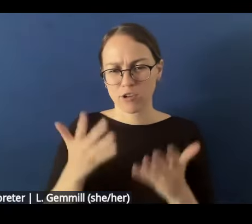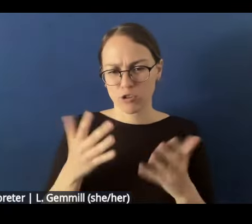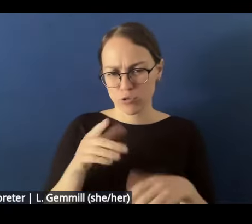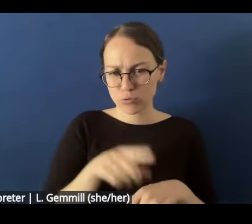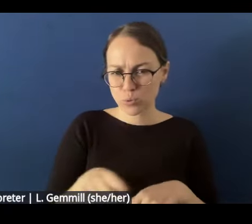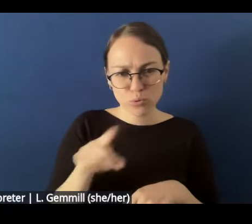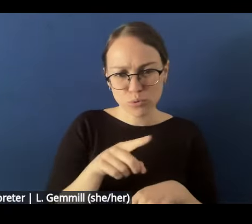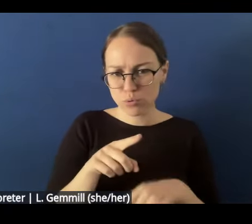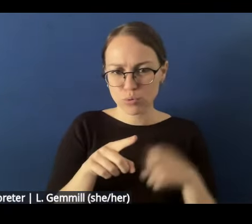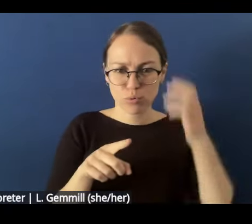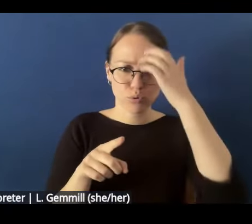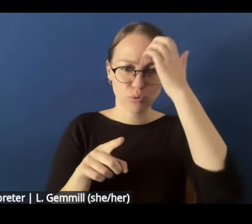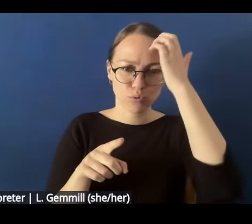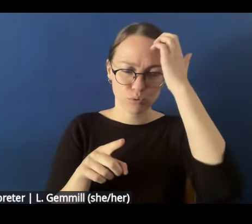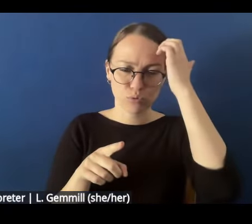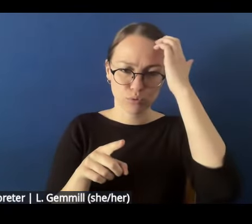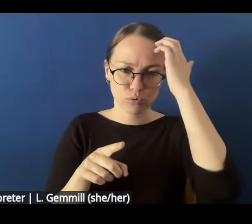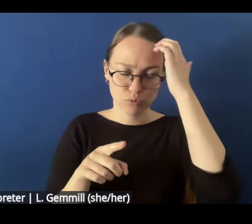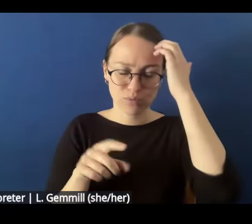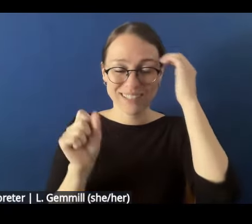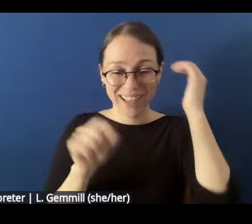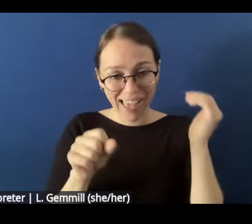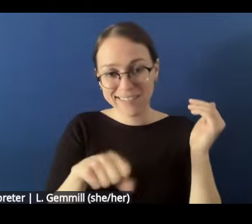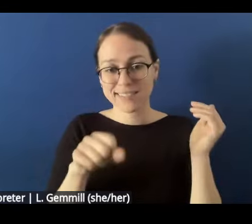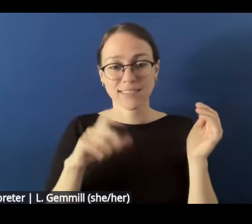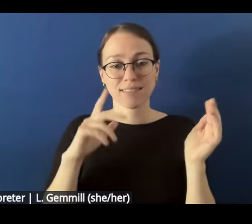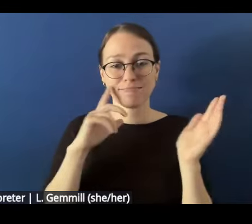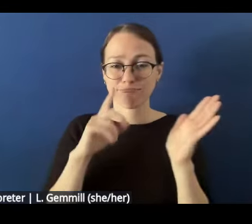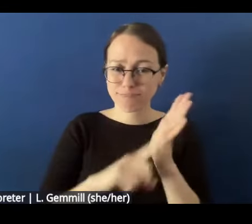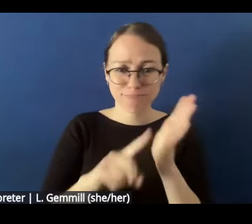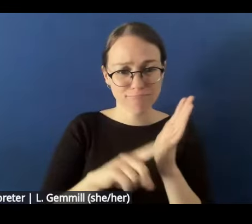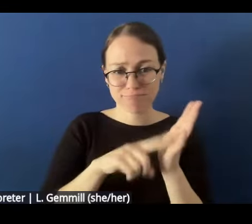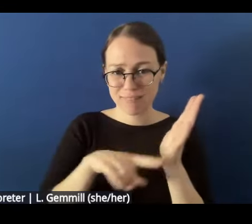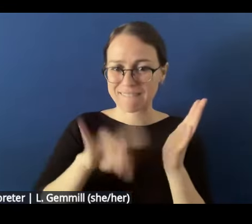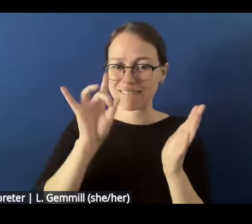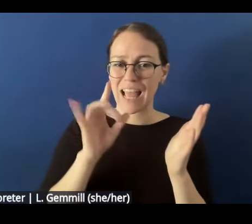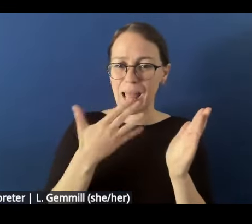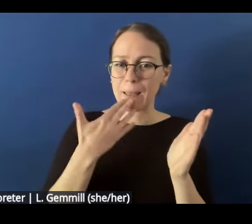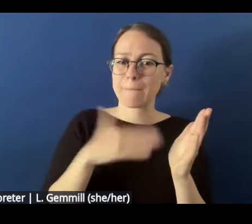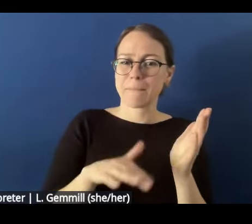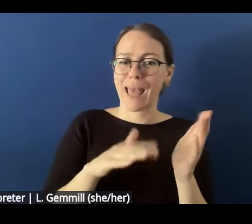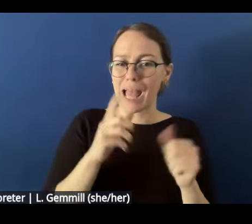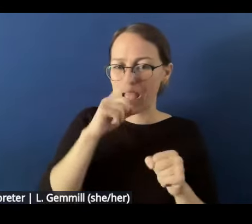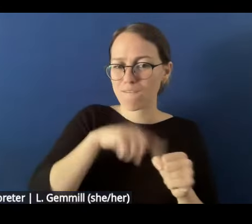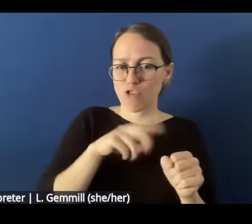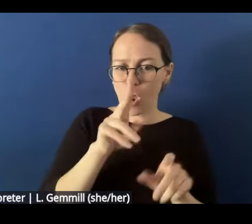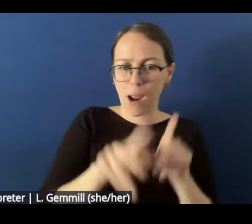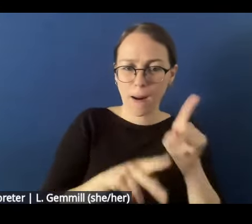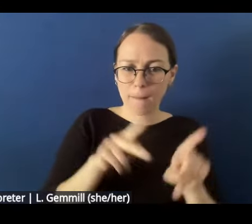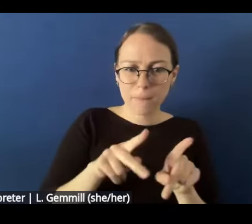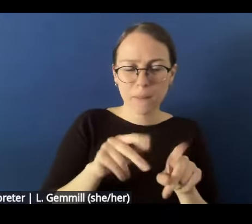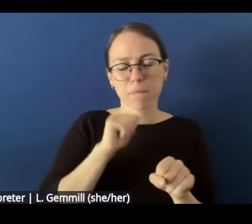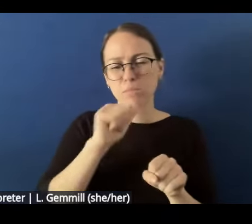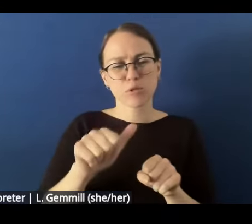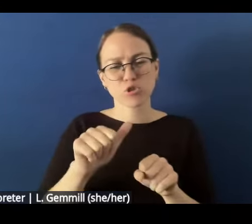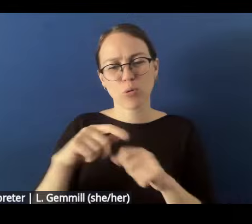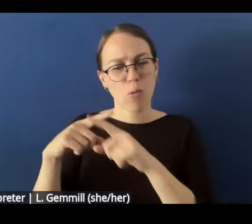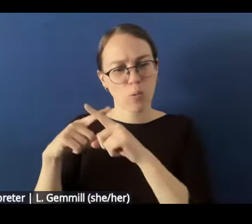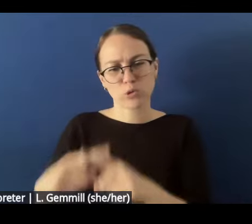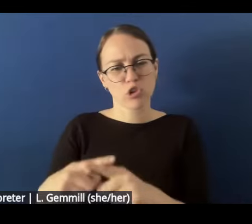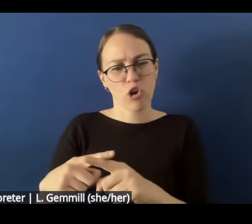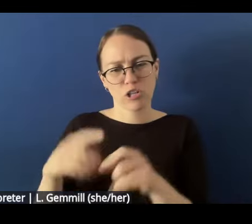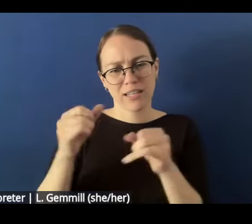also going after bad actors on the candidate and firm side, that you also go after individual circulators as well, because